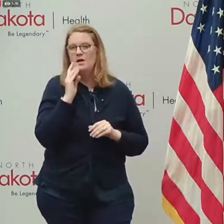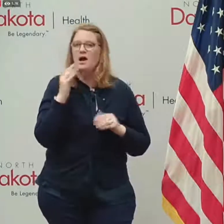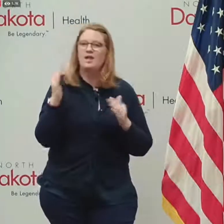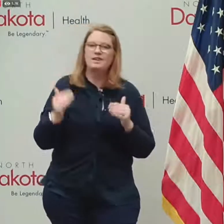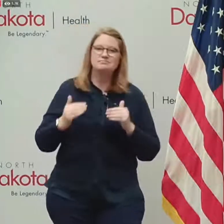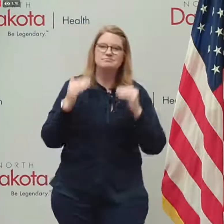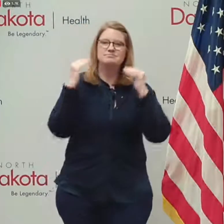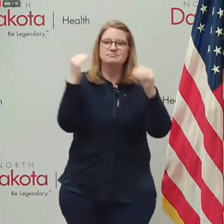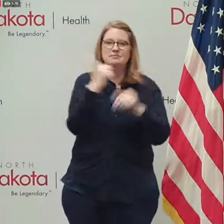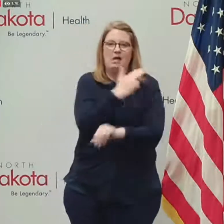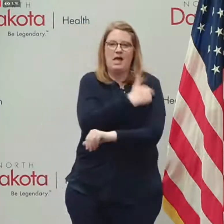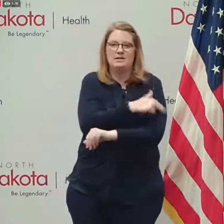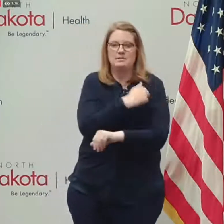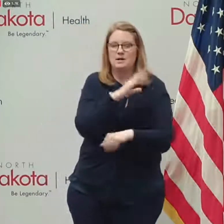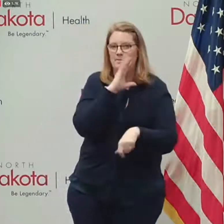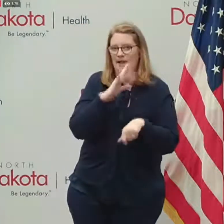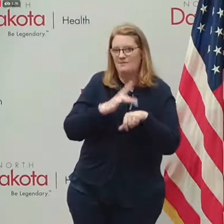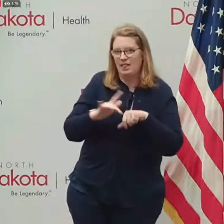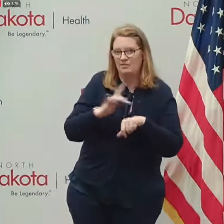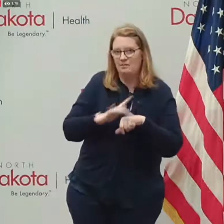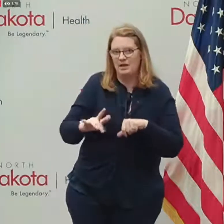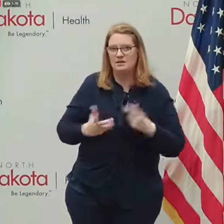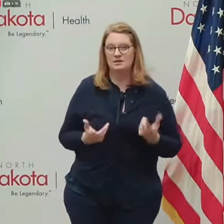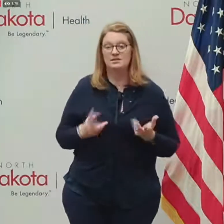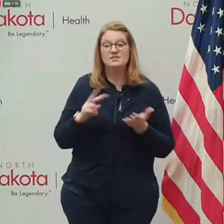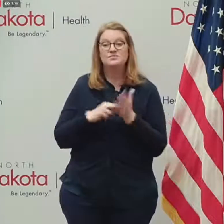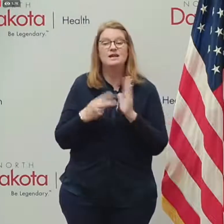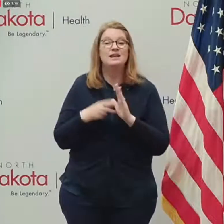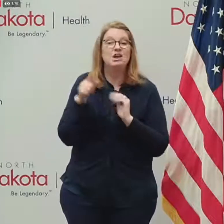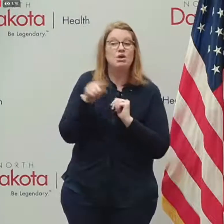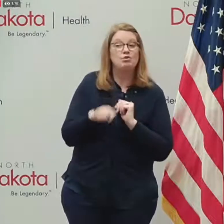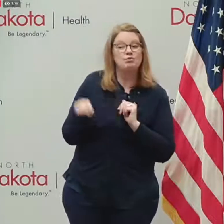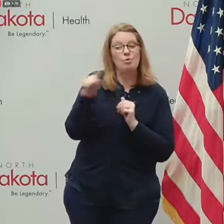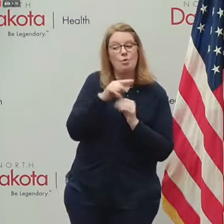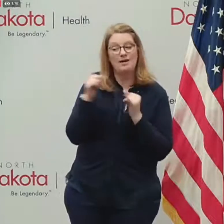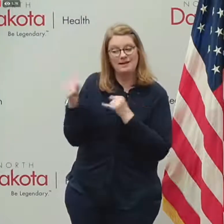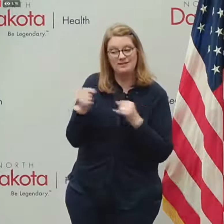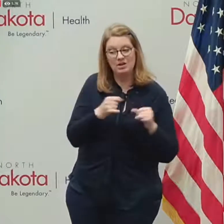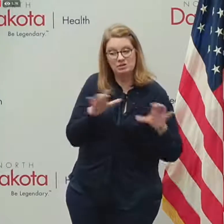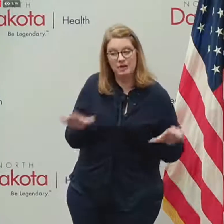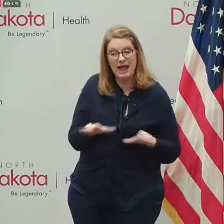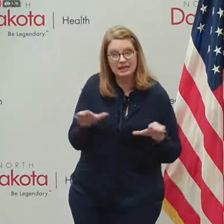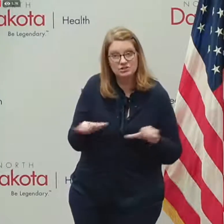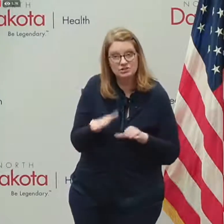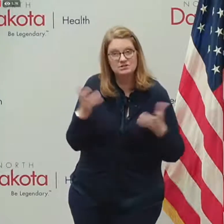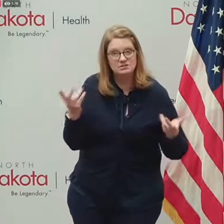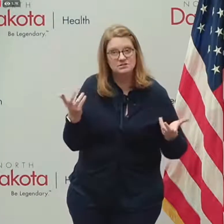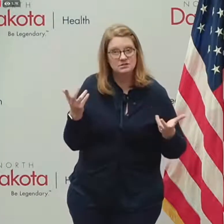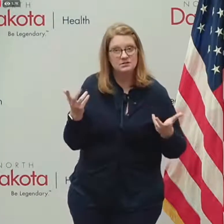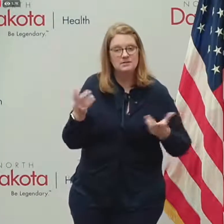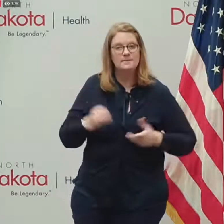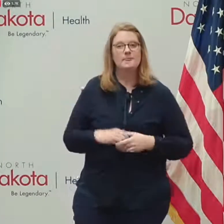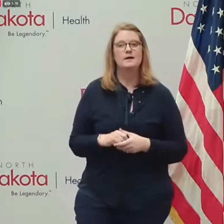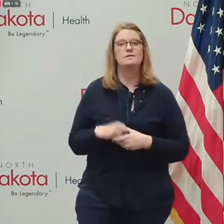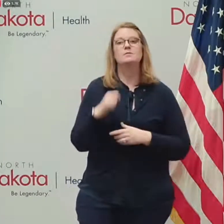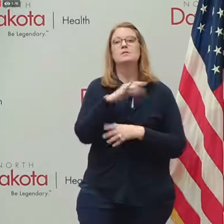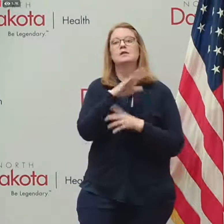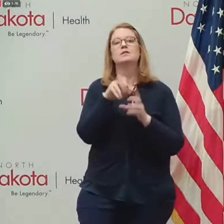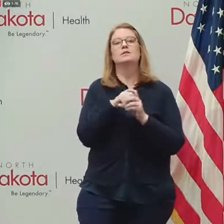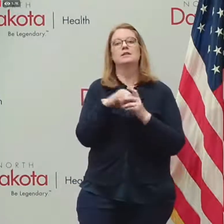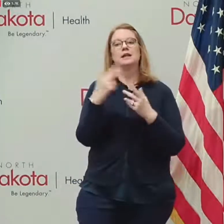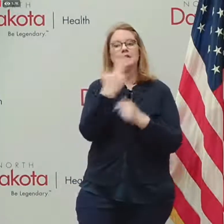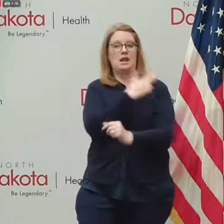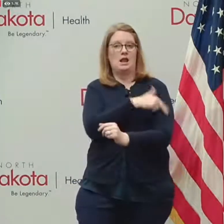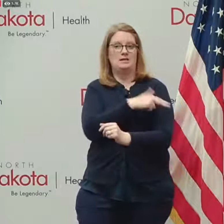worried about hospital capacity, again, your individual actions can help create that, because part of hospital capacity